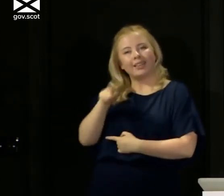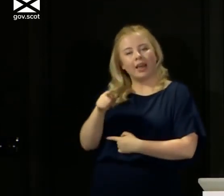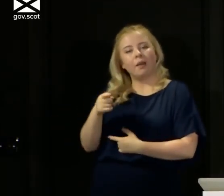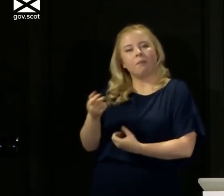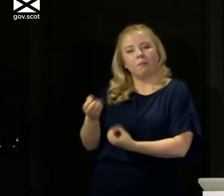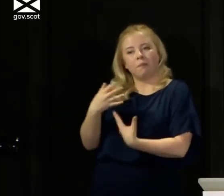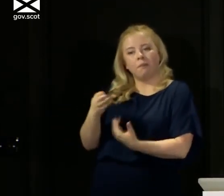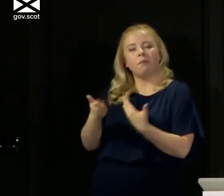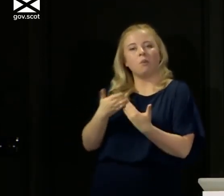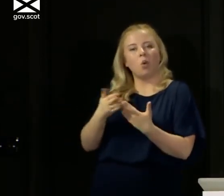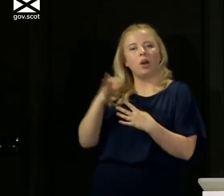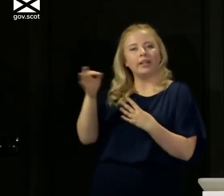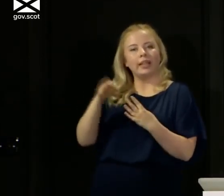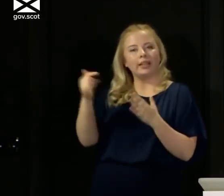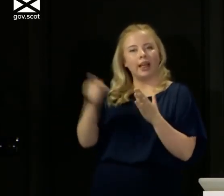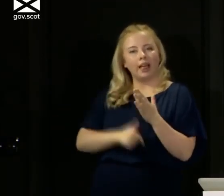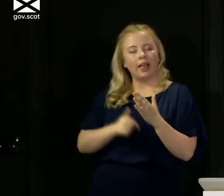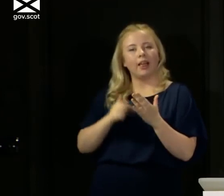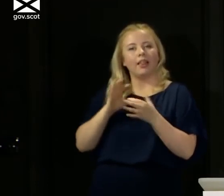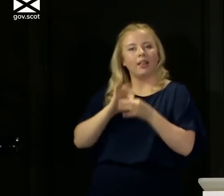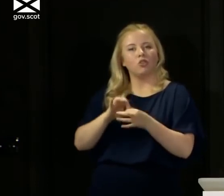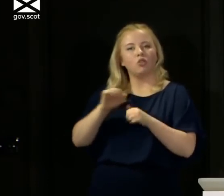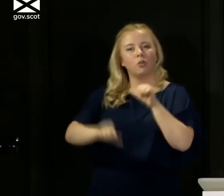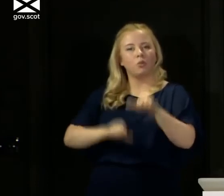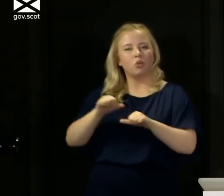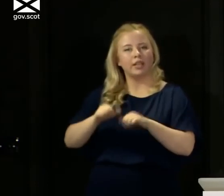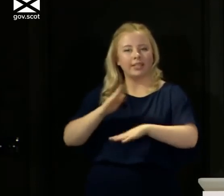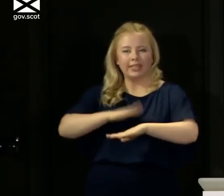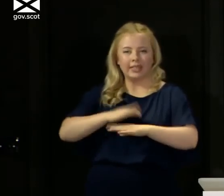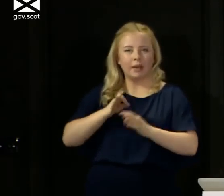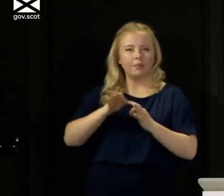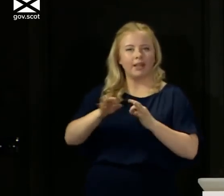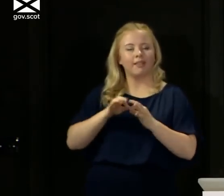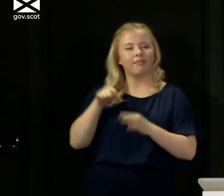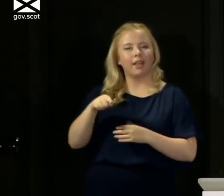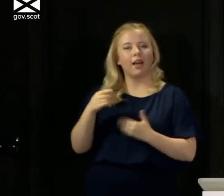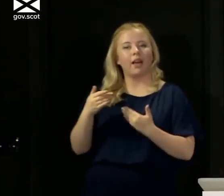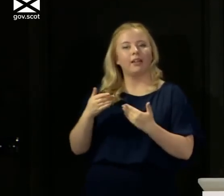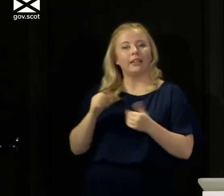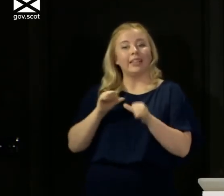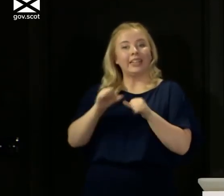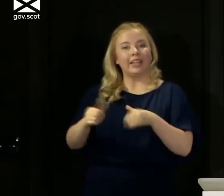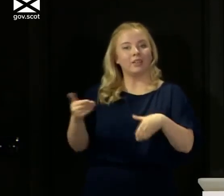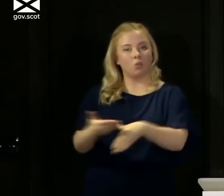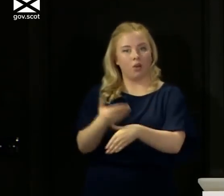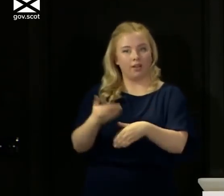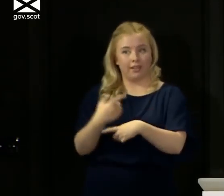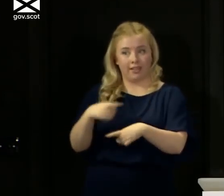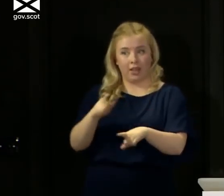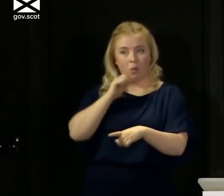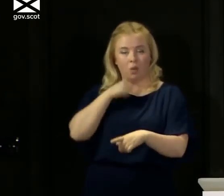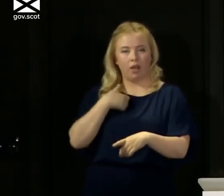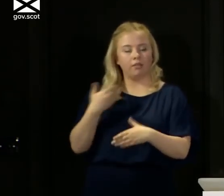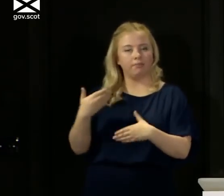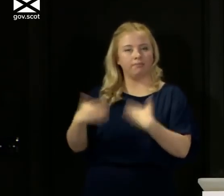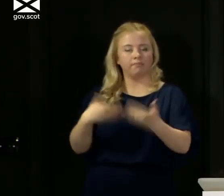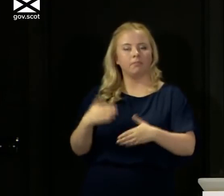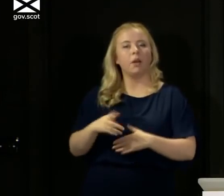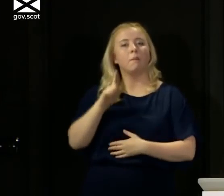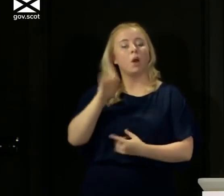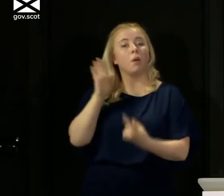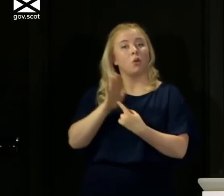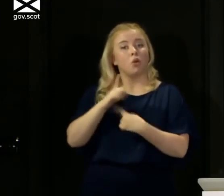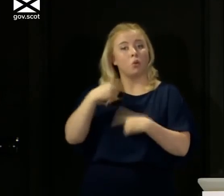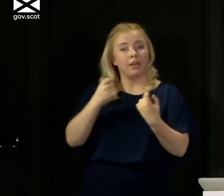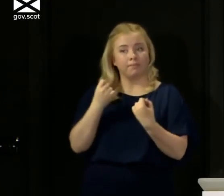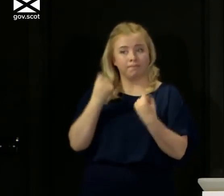detail about the progress and the likely timescales for that further work that they are going to be doing. But it's really important that we